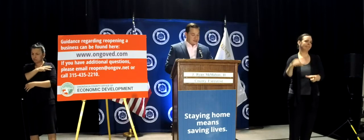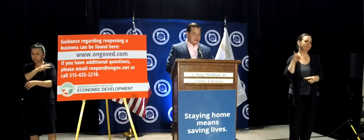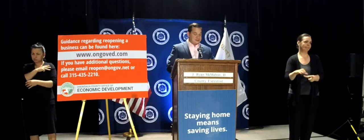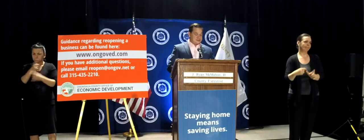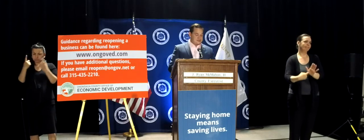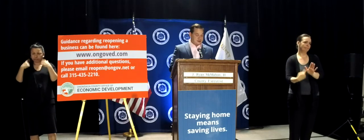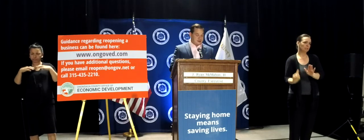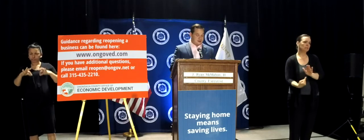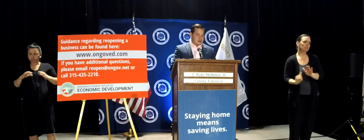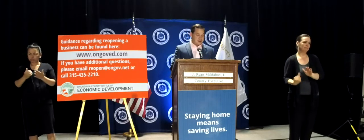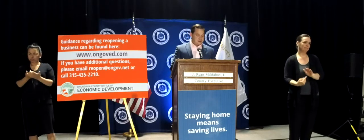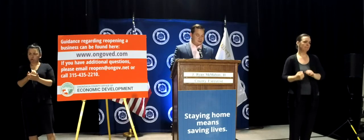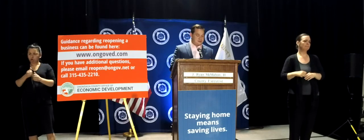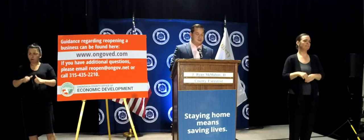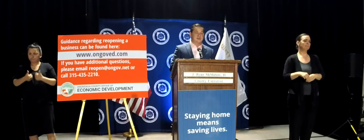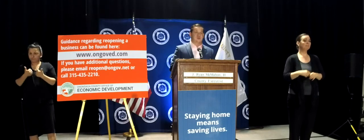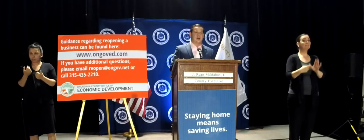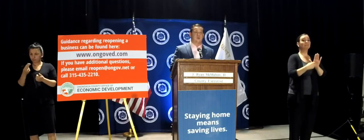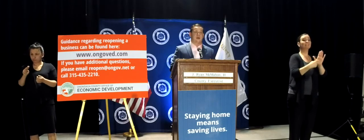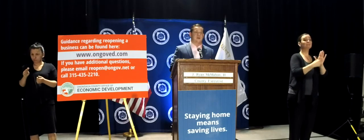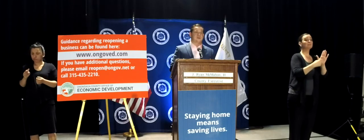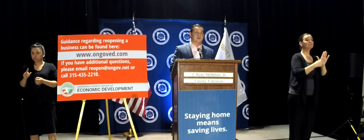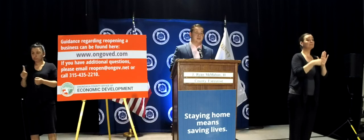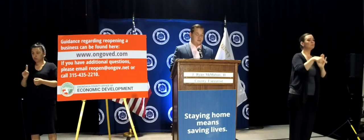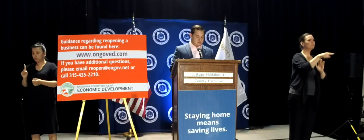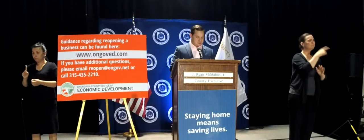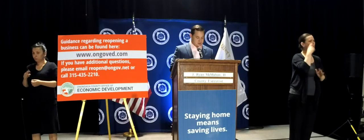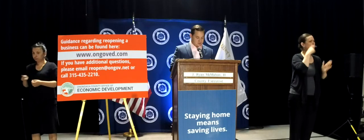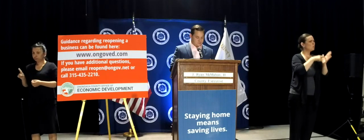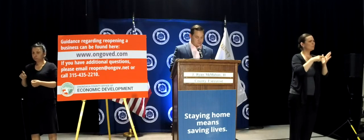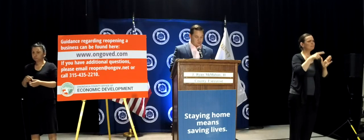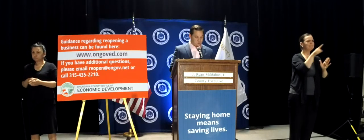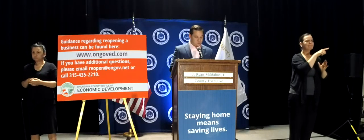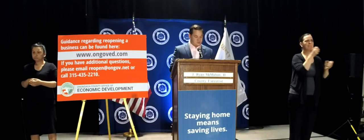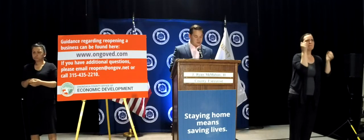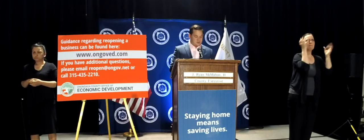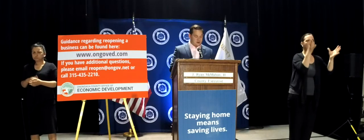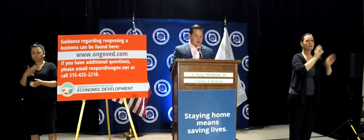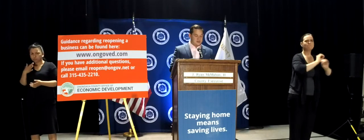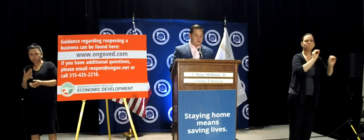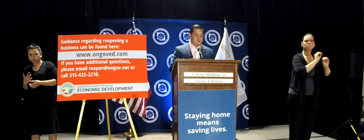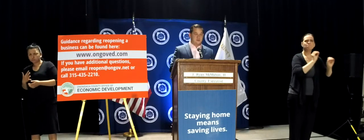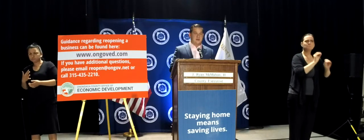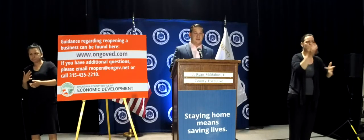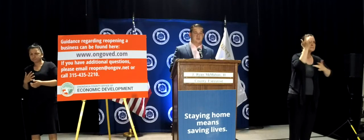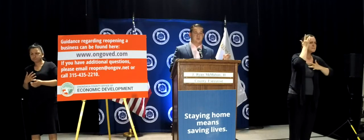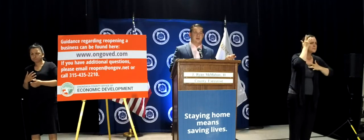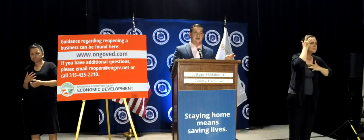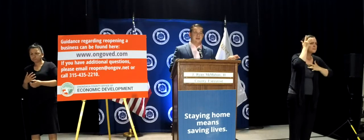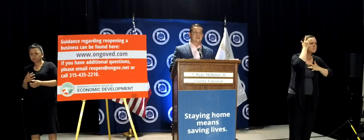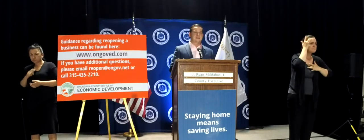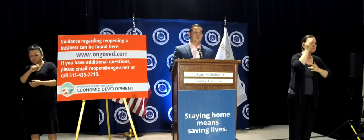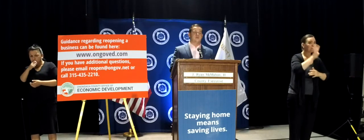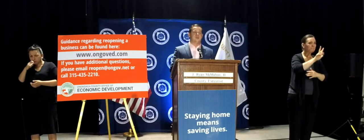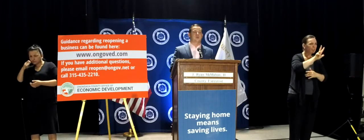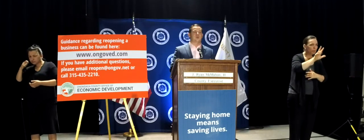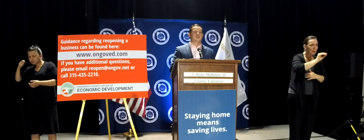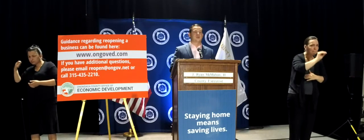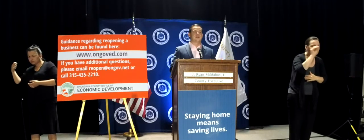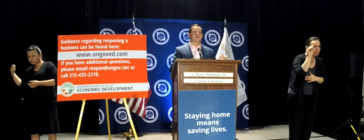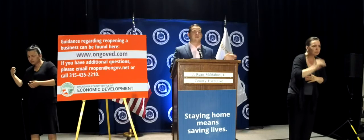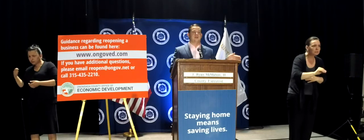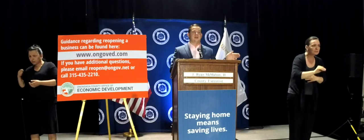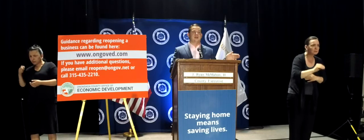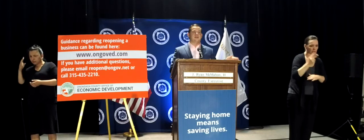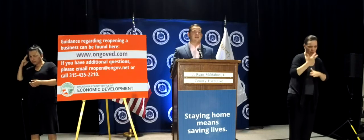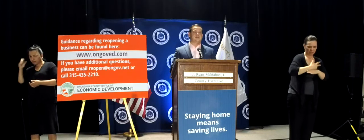Asymptomatic cases, again, this is a trend we're now seeing. 53% of our cases over the last 3 days. Again, we've had 3